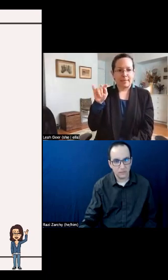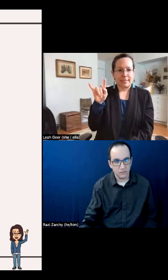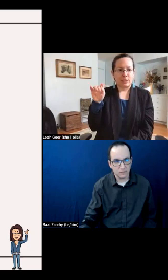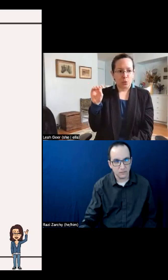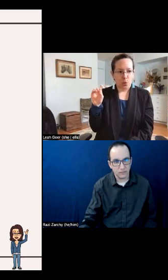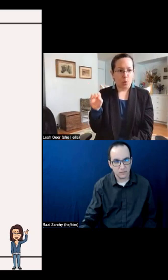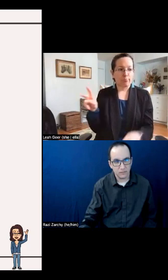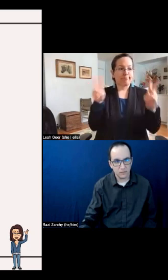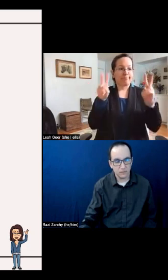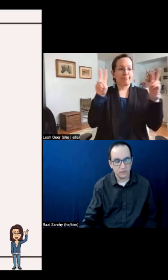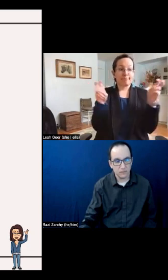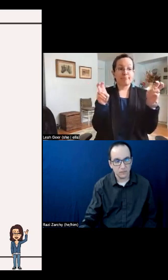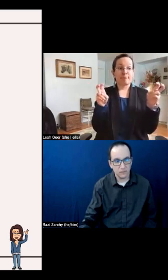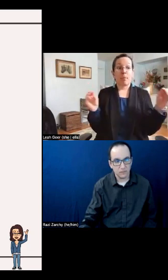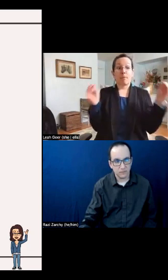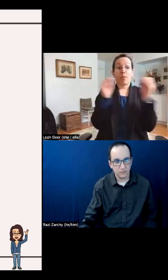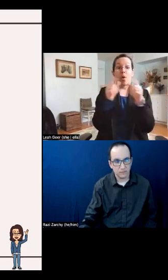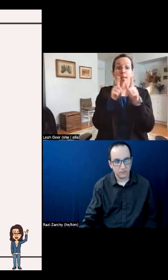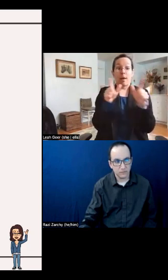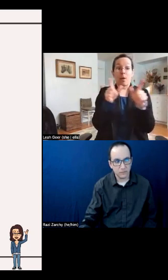Petito.